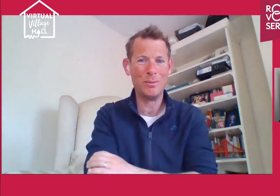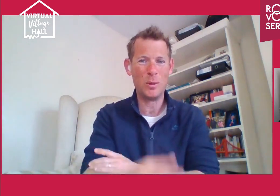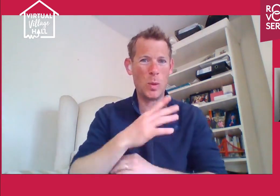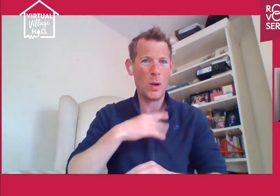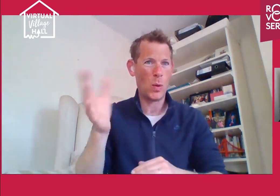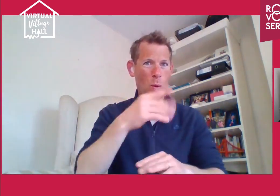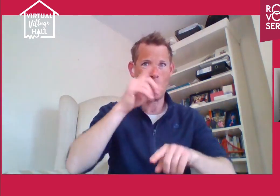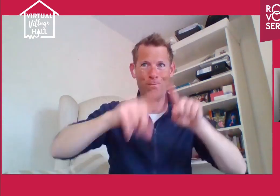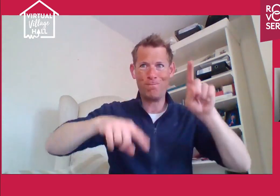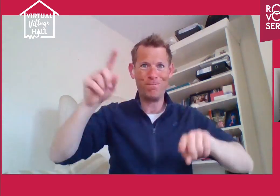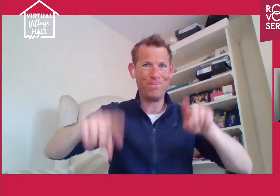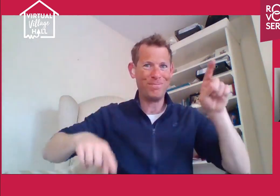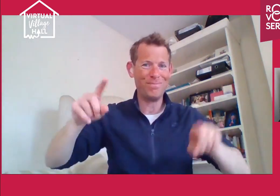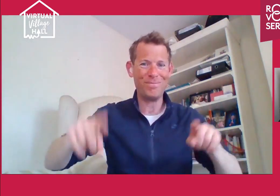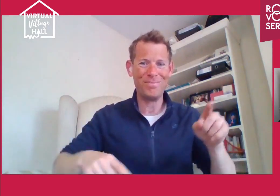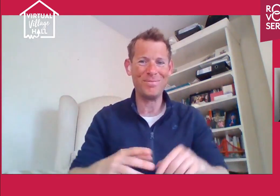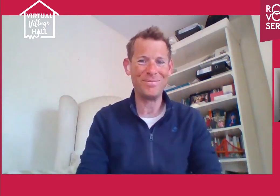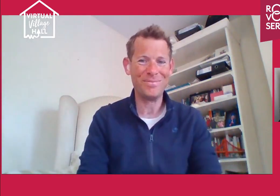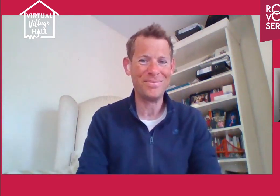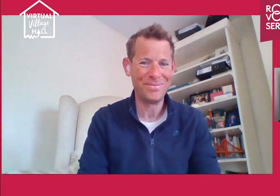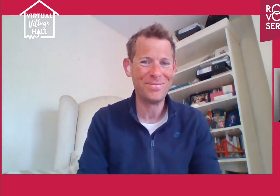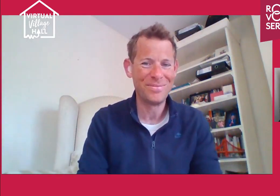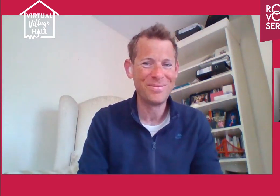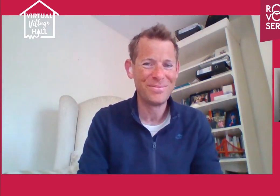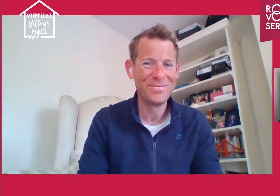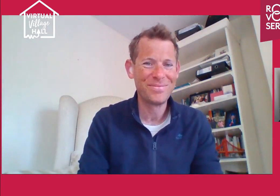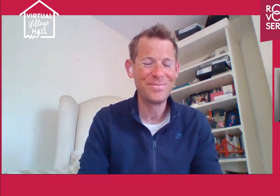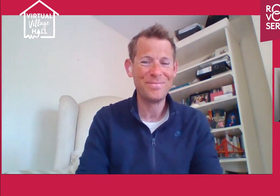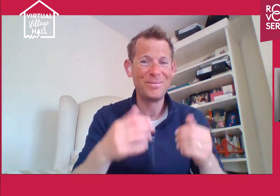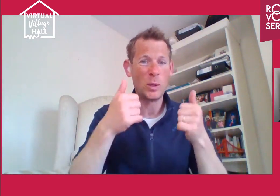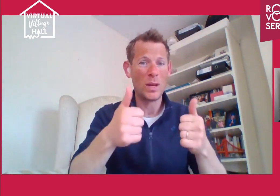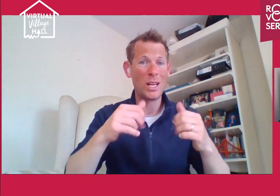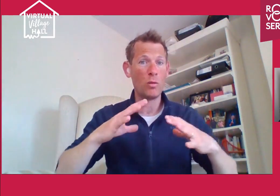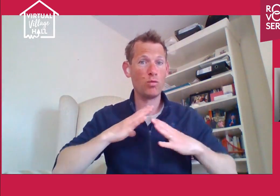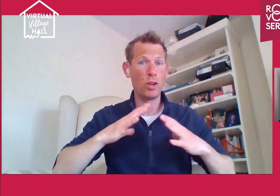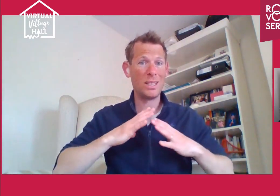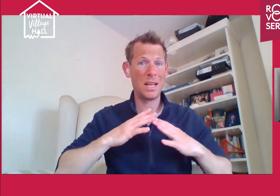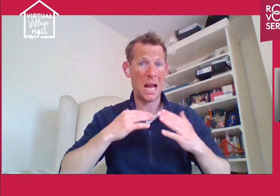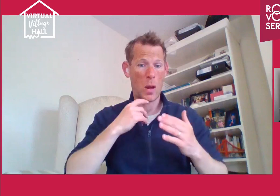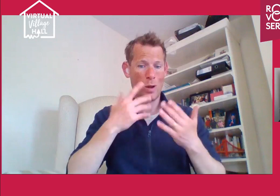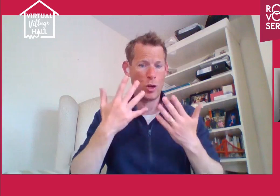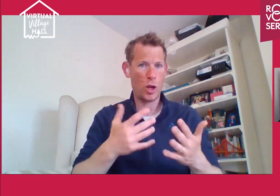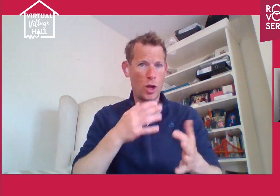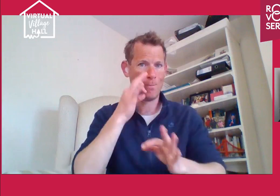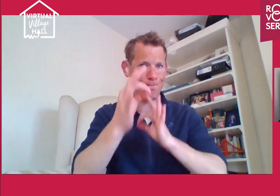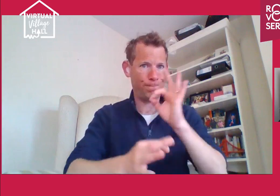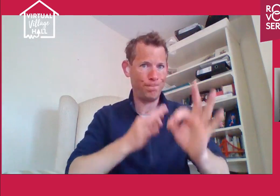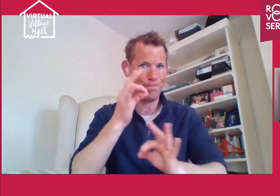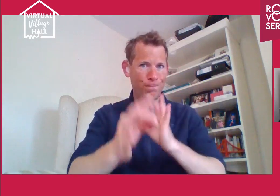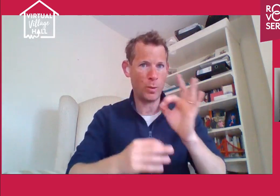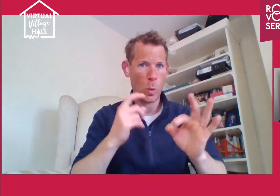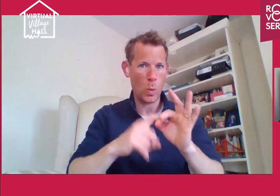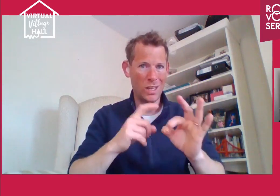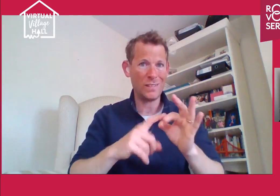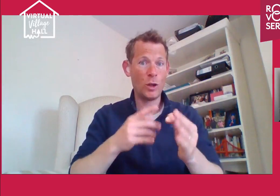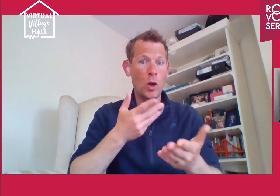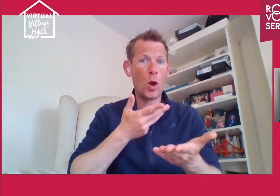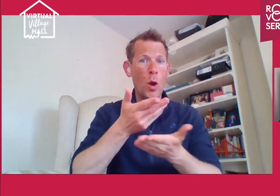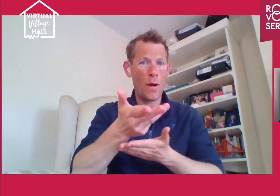So give us 5 minutes and we'll go back to some finger spelling, as I know there's many people on the call today. Are you ready? Okay, I've got some more questions for